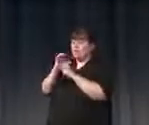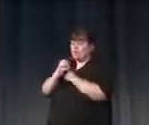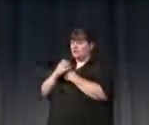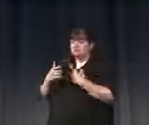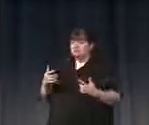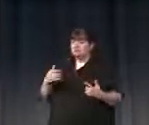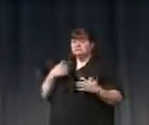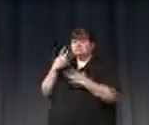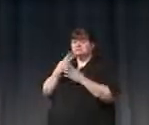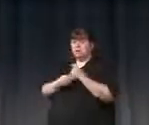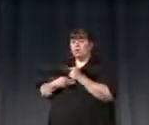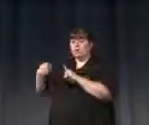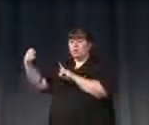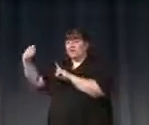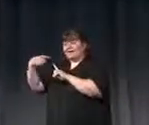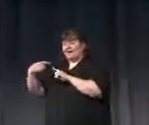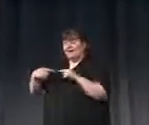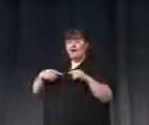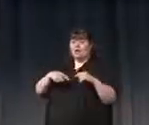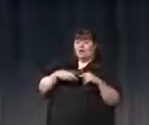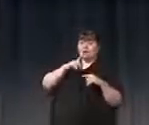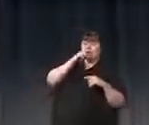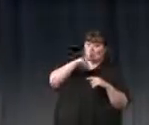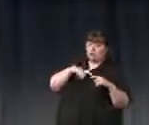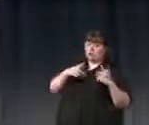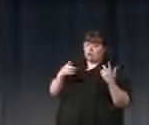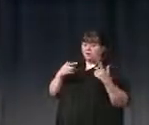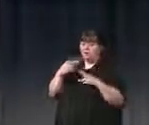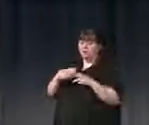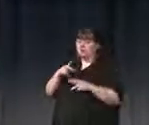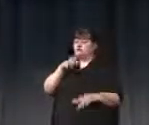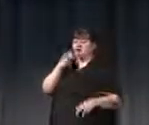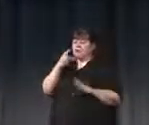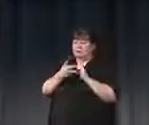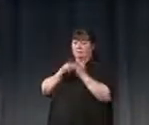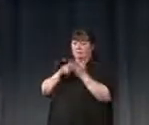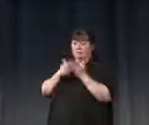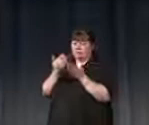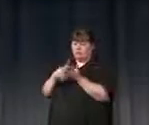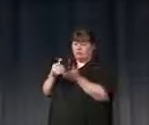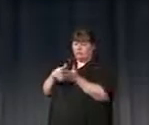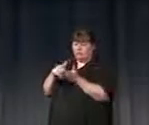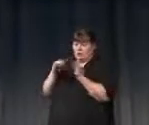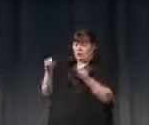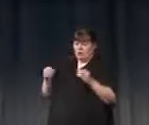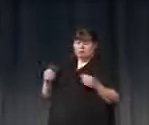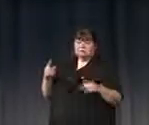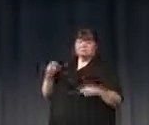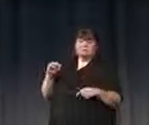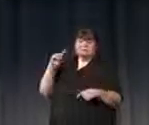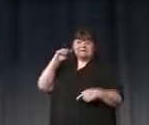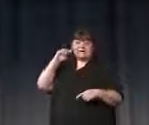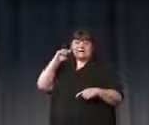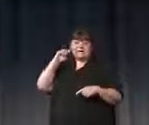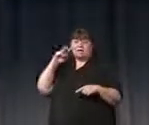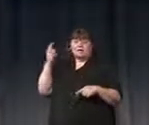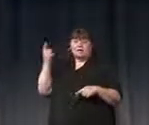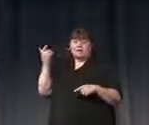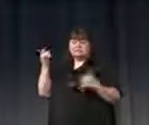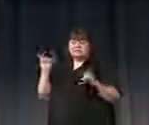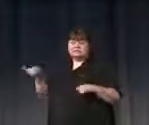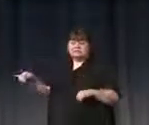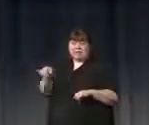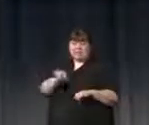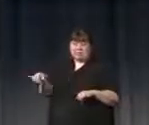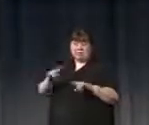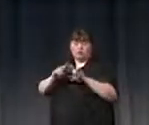where both the target and the probe are what we call dry. So neither of them has any reverb on it, right? So you just have to say whether they're the same or different. So the interesting case is the